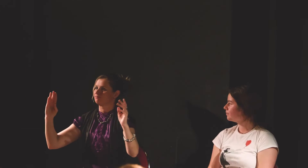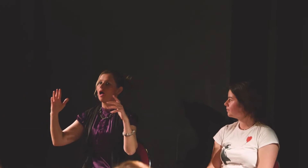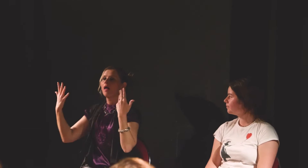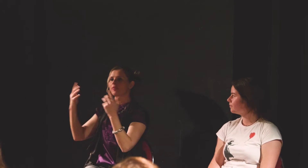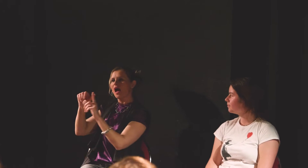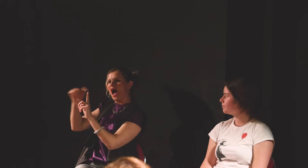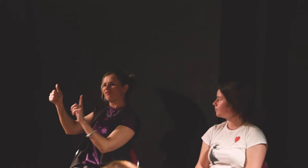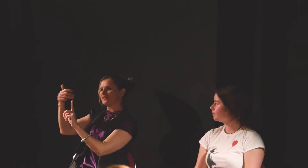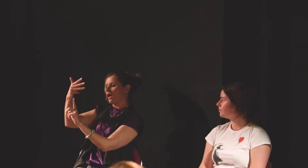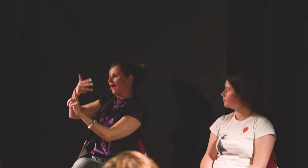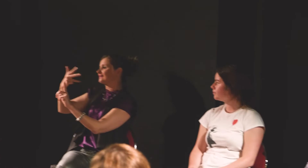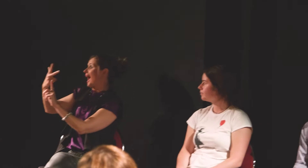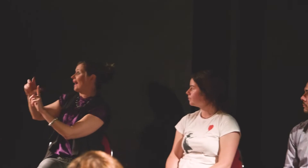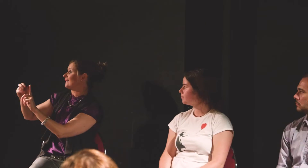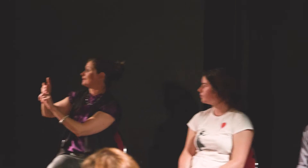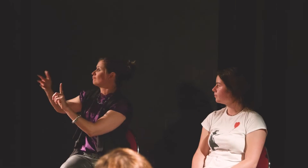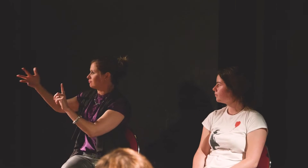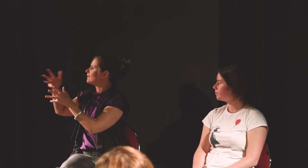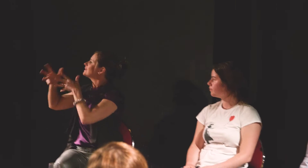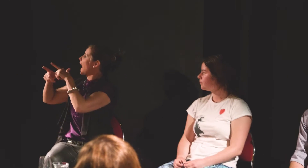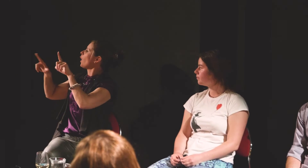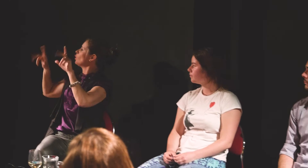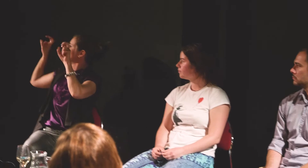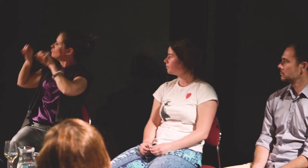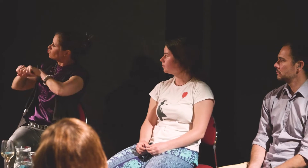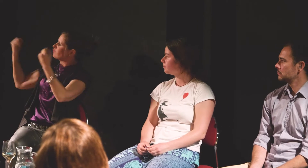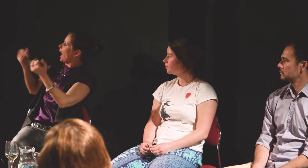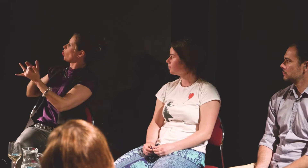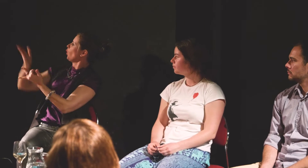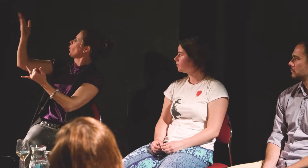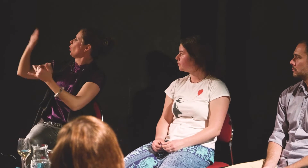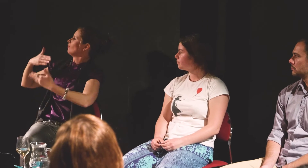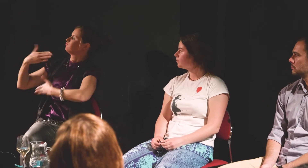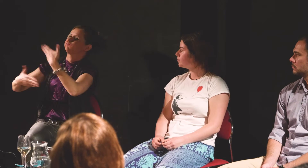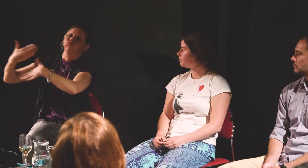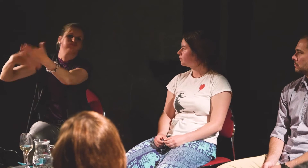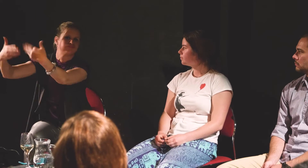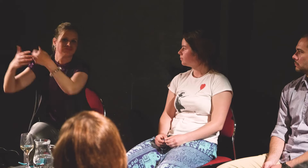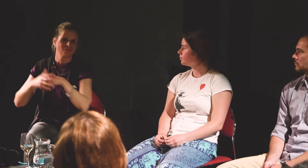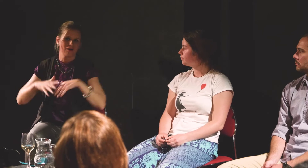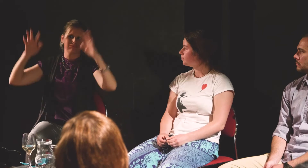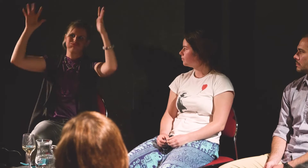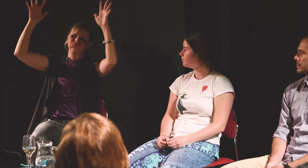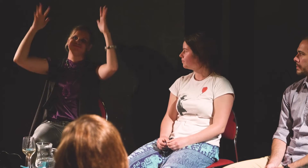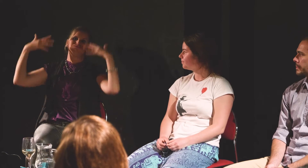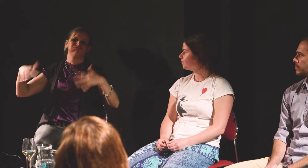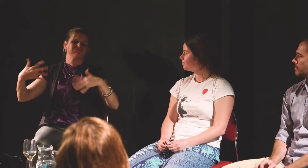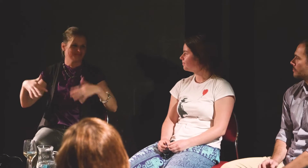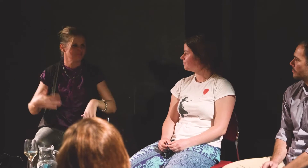1980. And then from 1980 onward, there was the breakthrough, and the language,